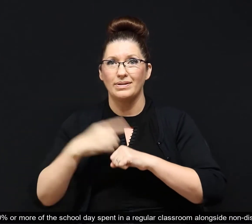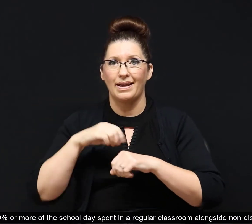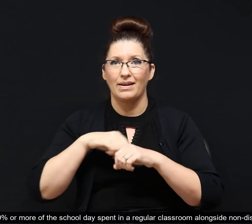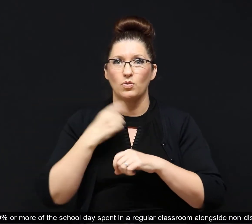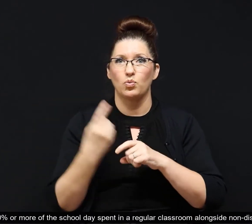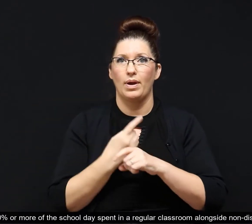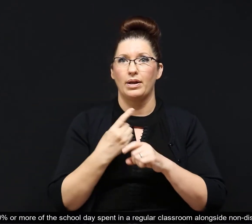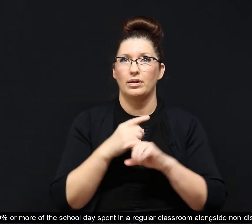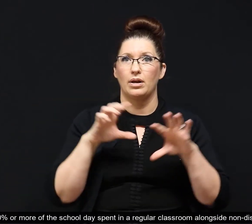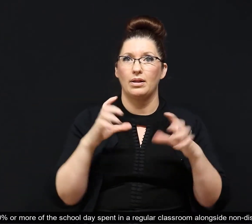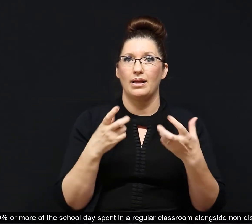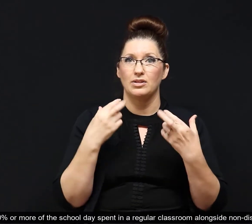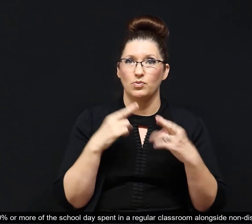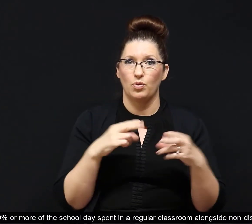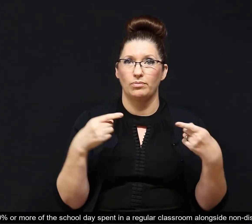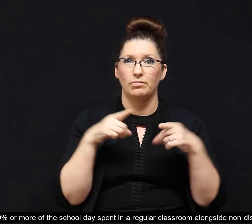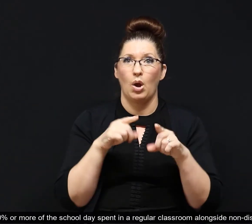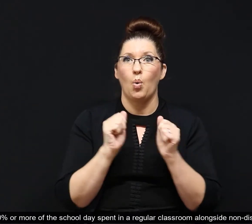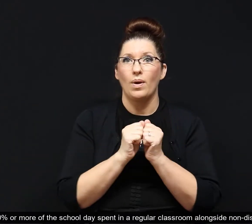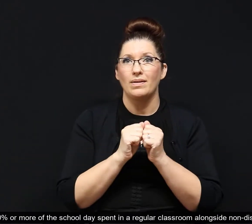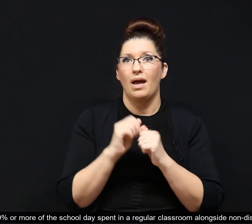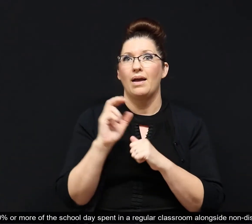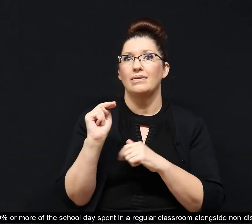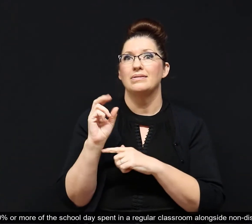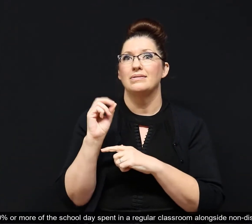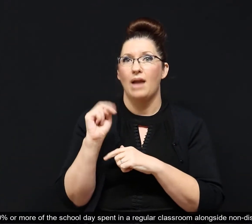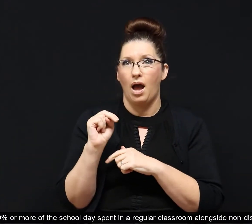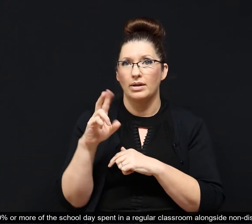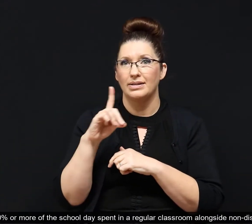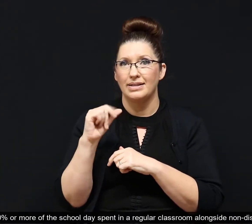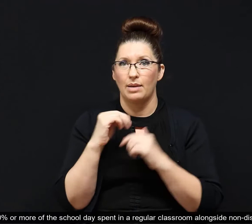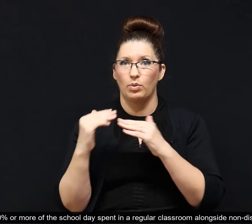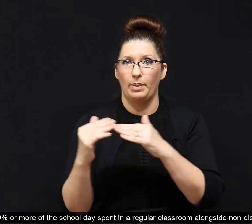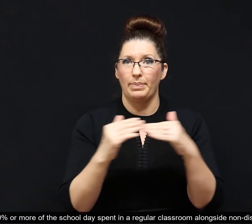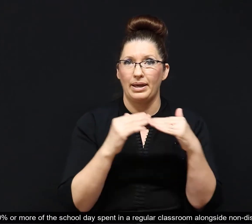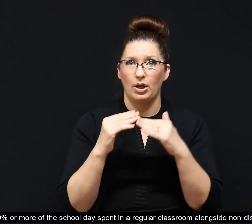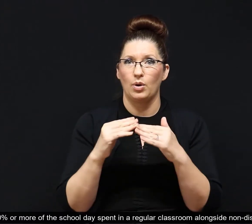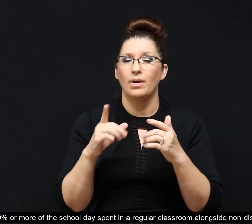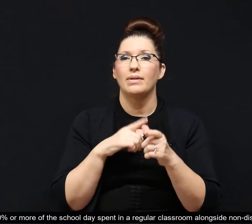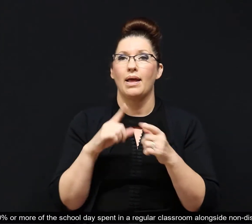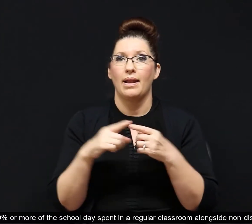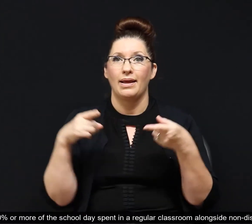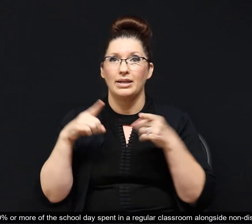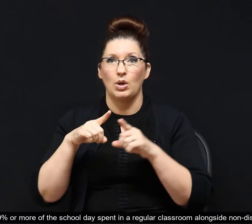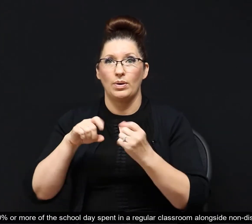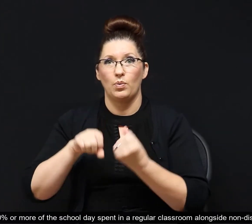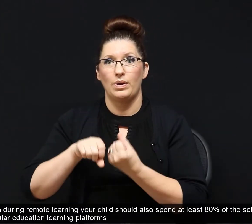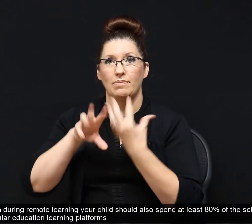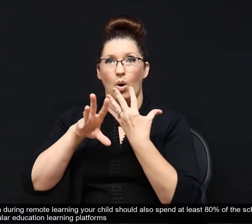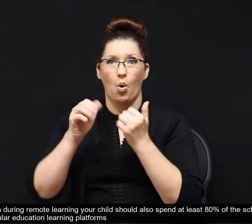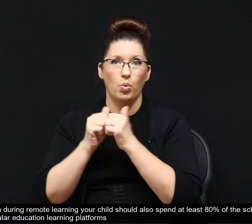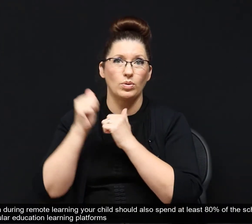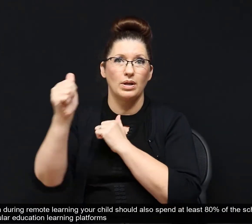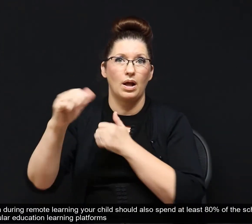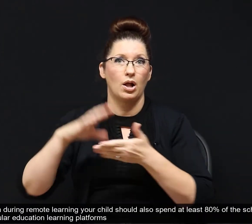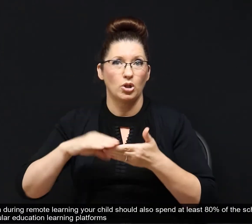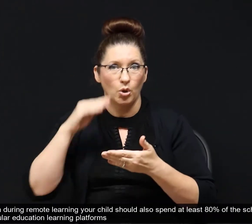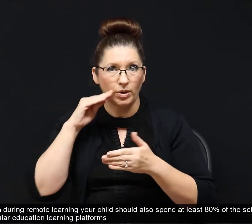school day spent in a regular classroom alongside non-disabled peers, then during remote learning, your child